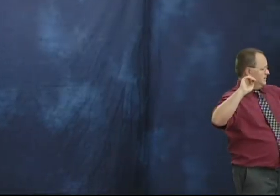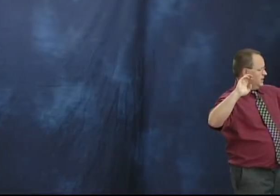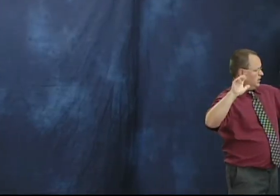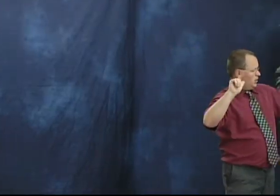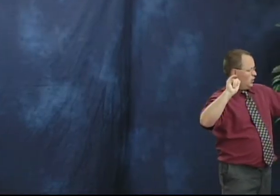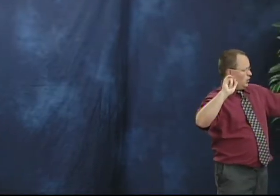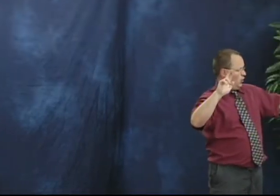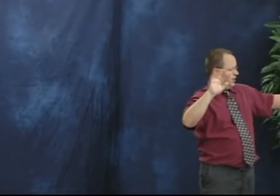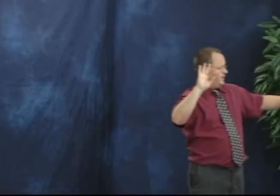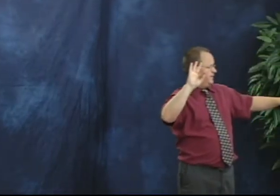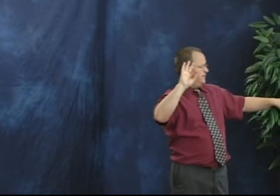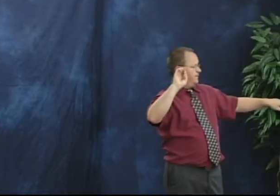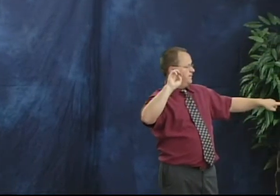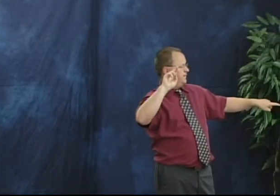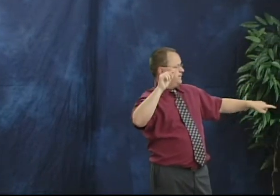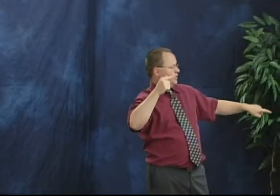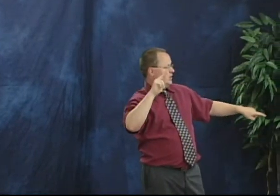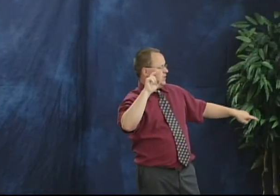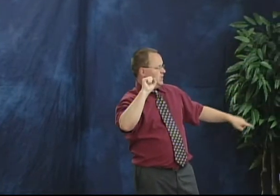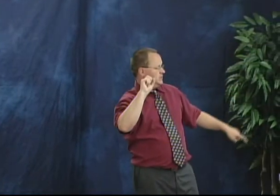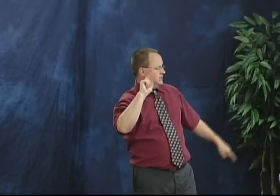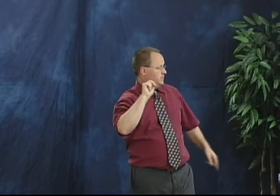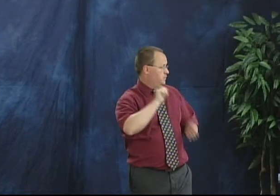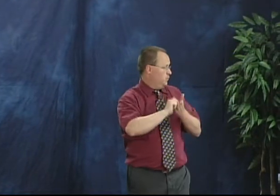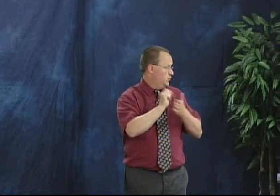Sinclair Ferguson wrote,